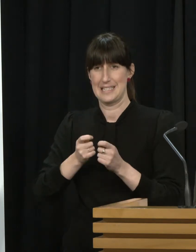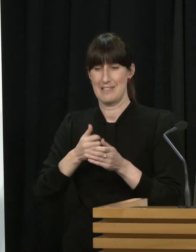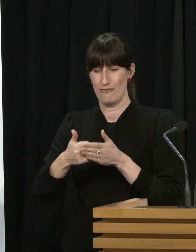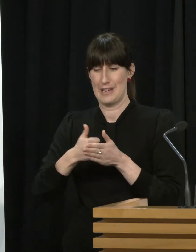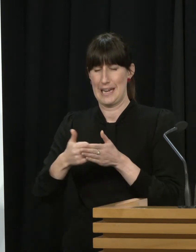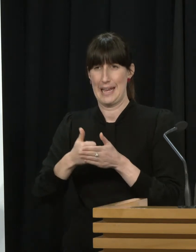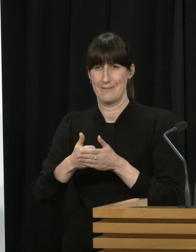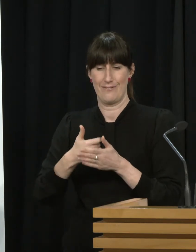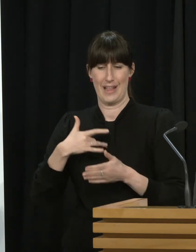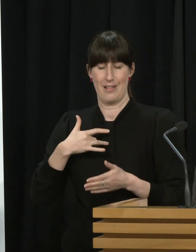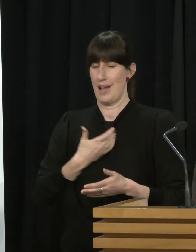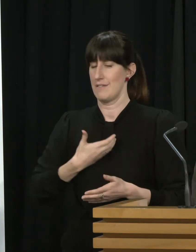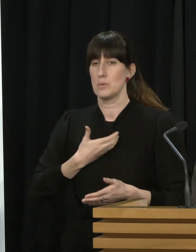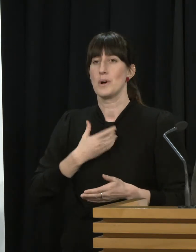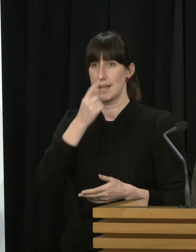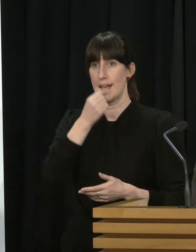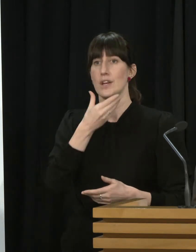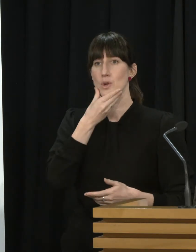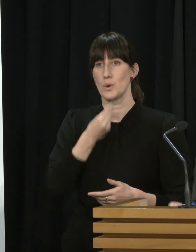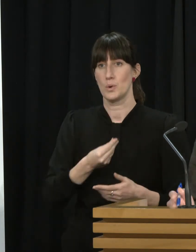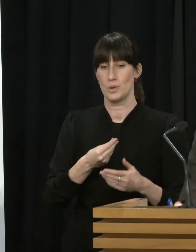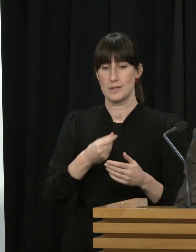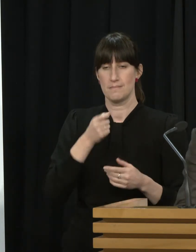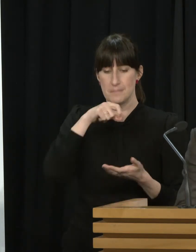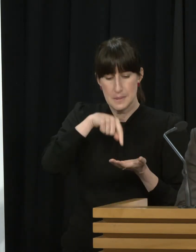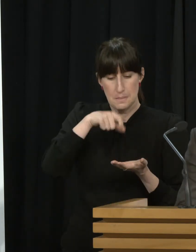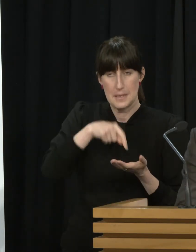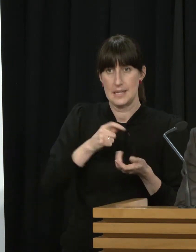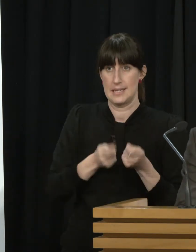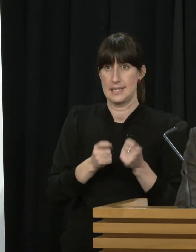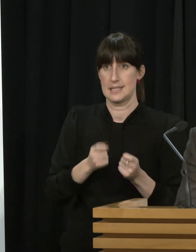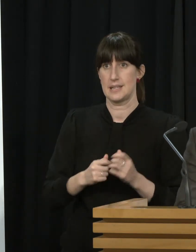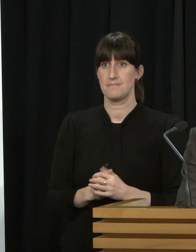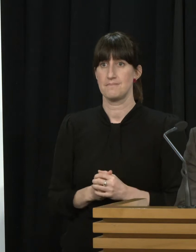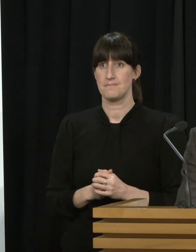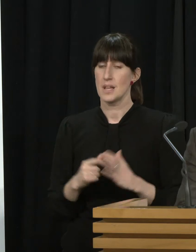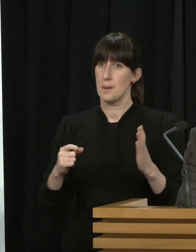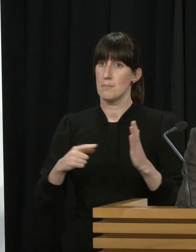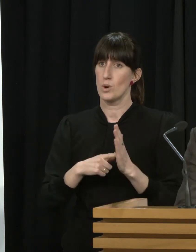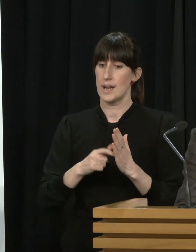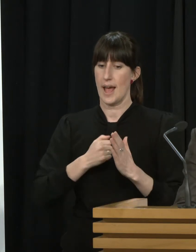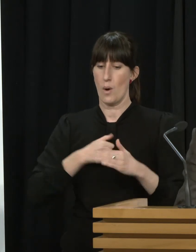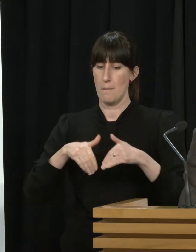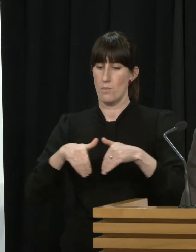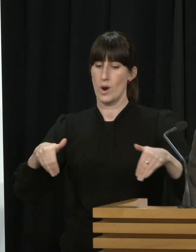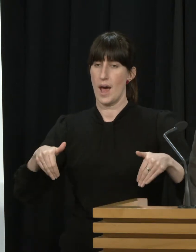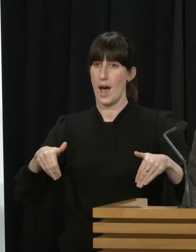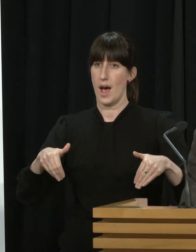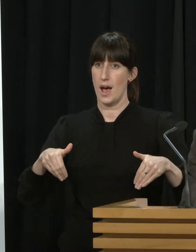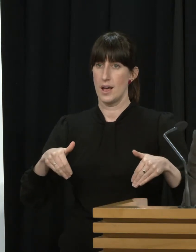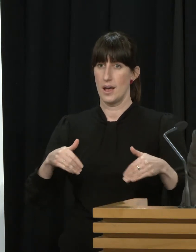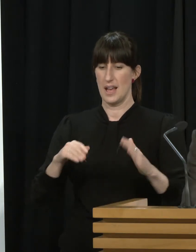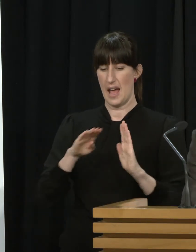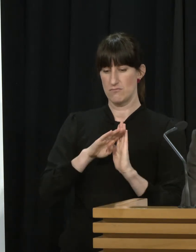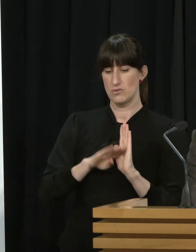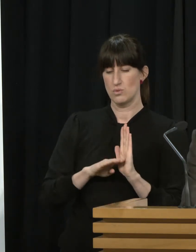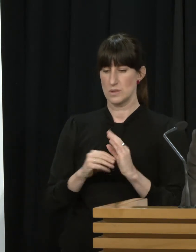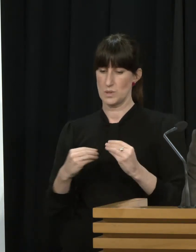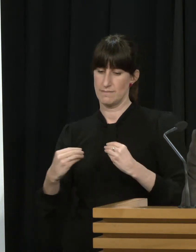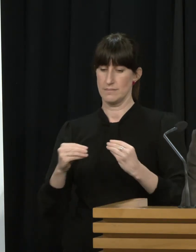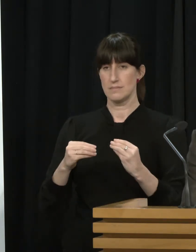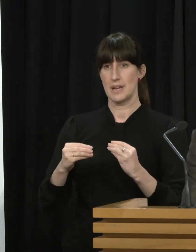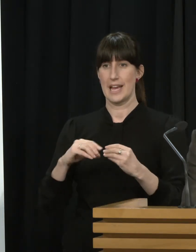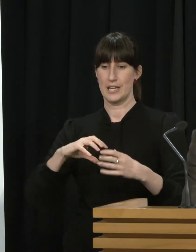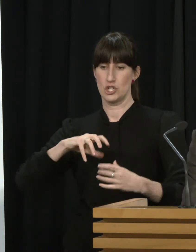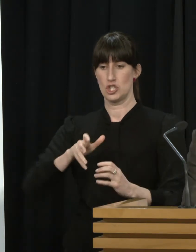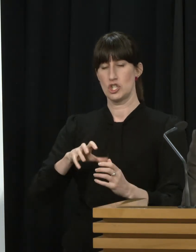quite uncomfortable. It's important that we continue to adjust and improve our border settings to deal with new variants of COVID-19 so that